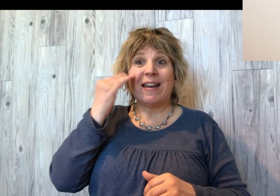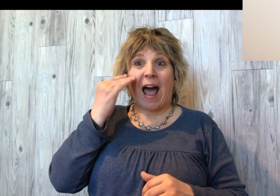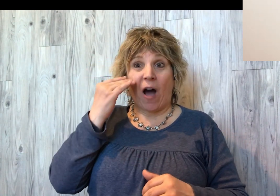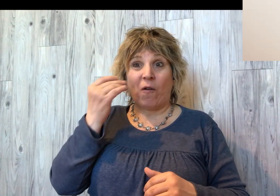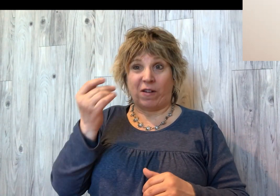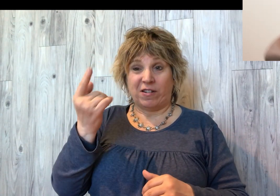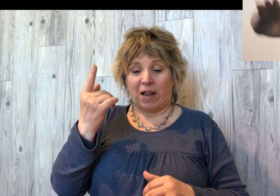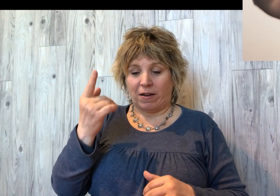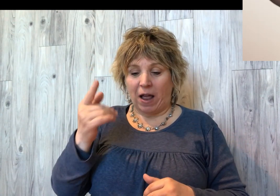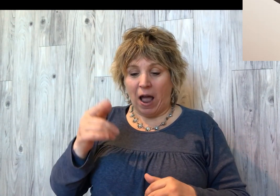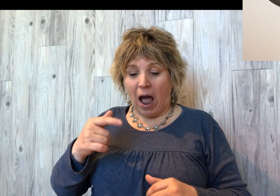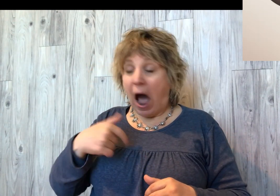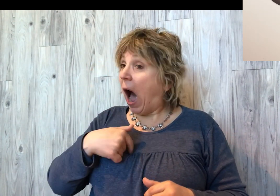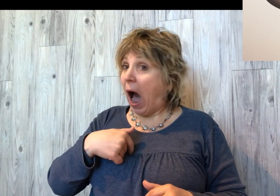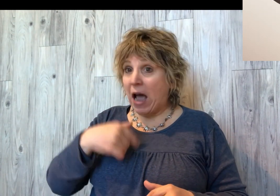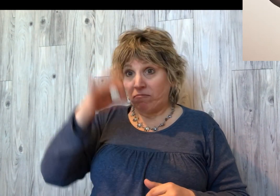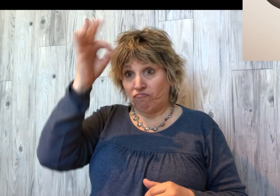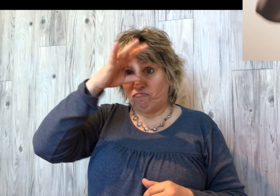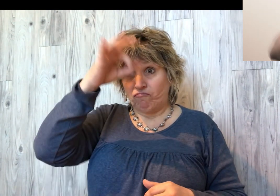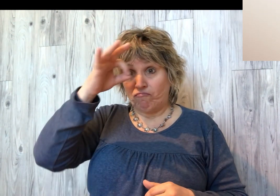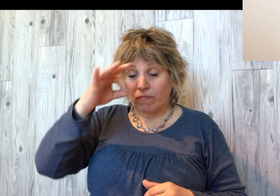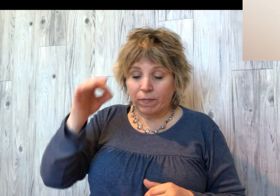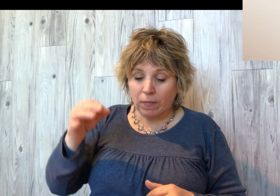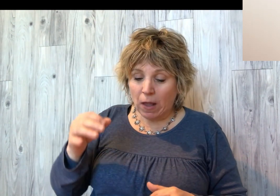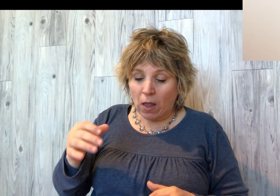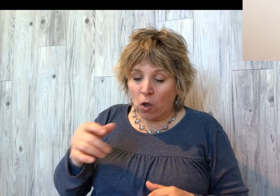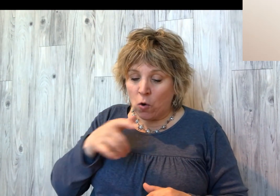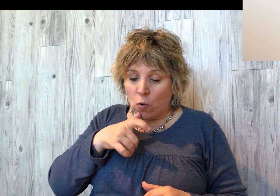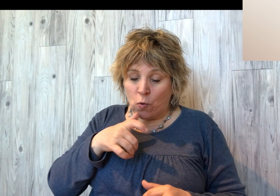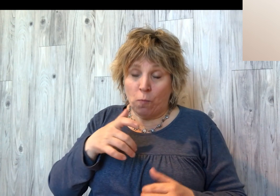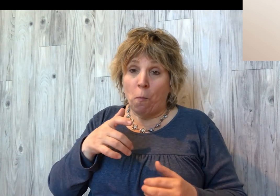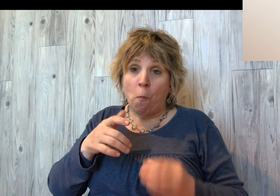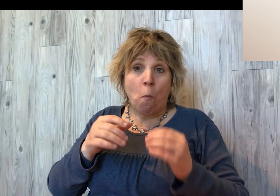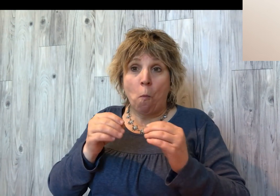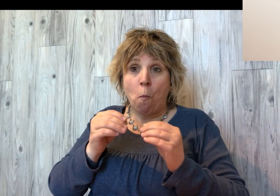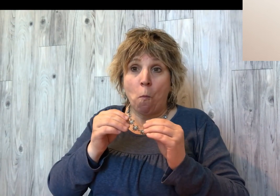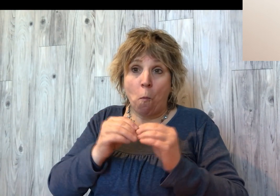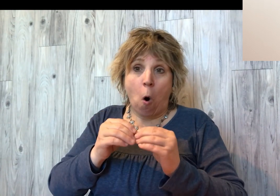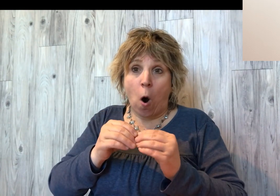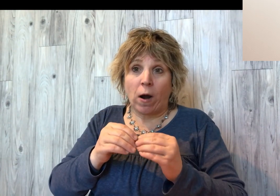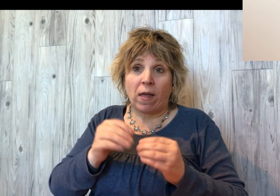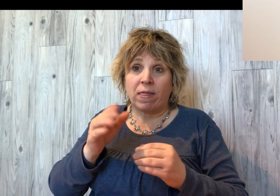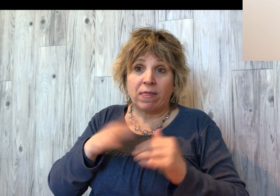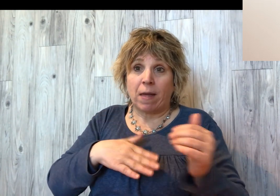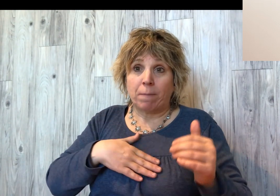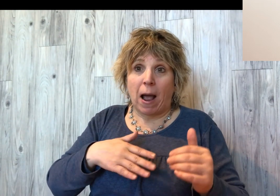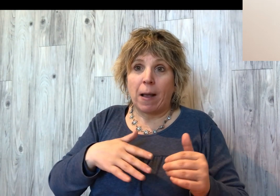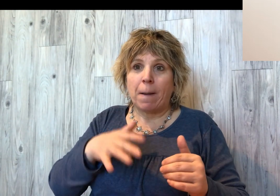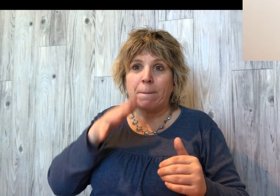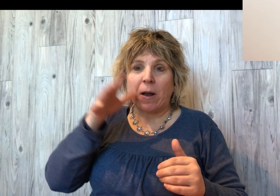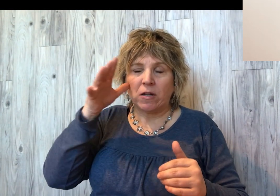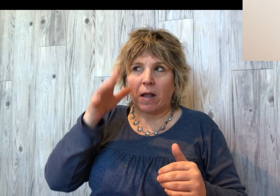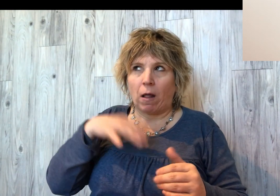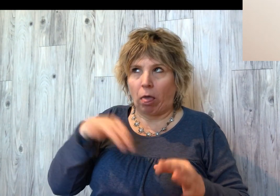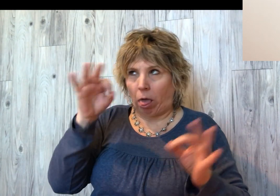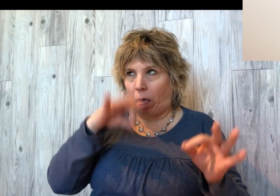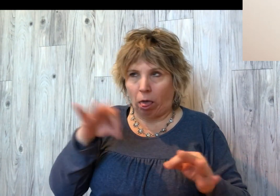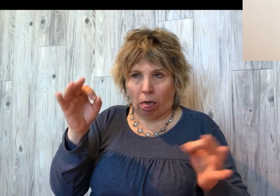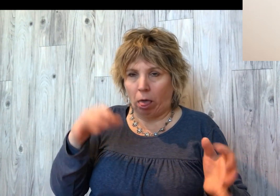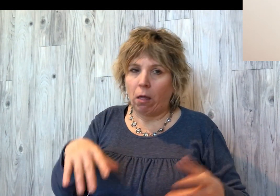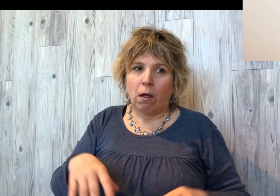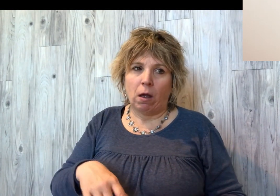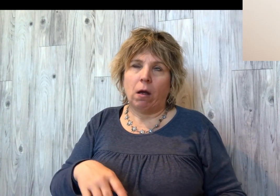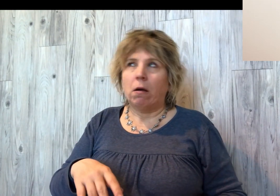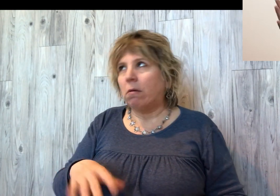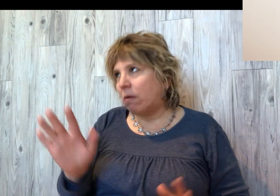didn't know? Well, I'm gonna raise my hand. I did not know more than my parents. I promise you. Matter of fact, there are so many things I rolled my eyes at my parents at when they said